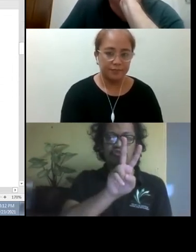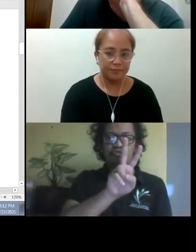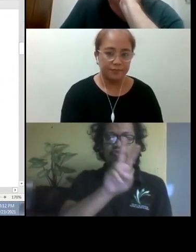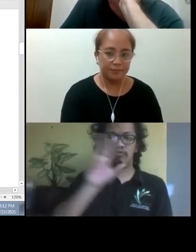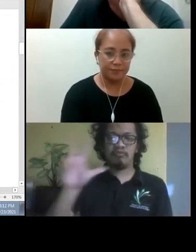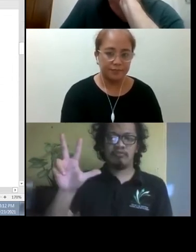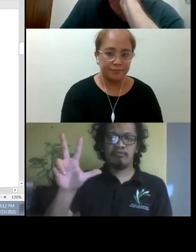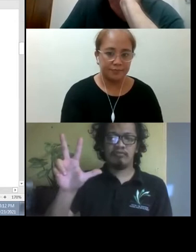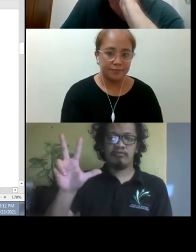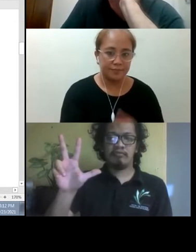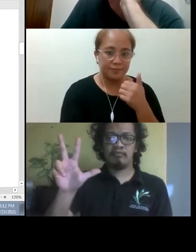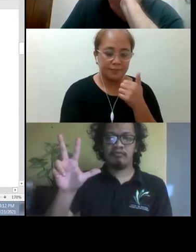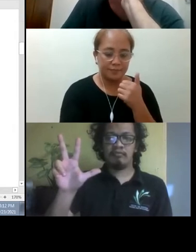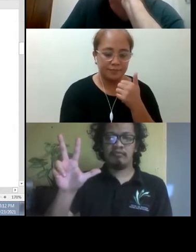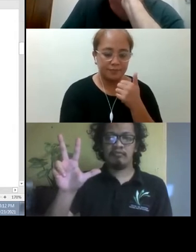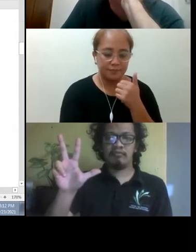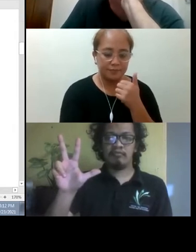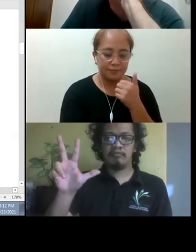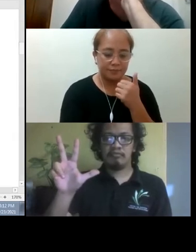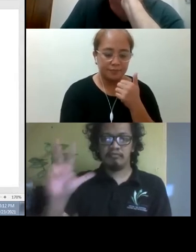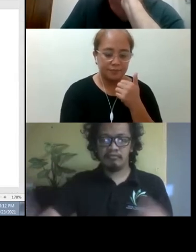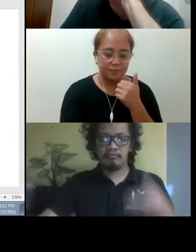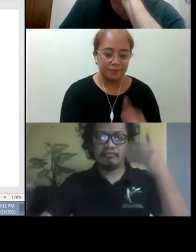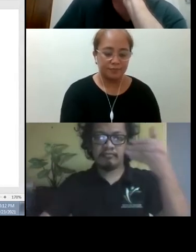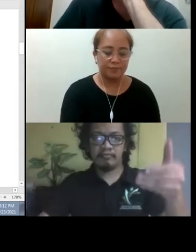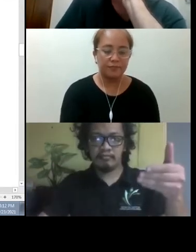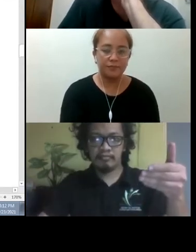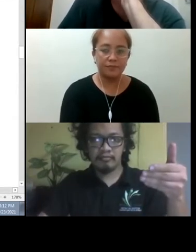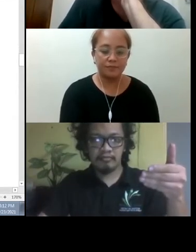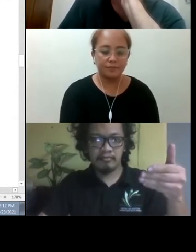this, okay, good. 3,